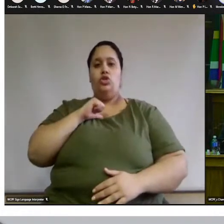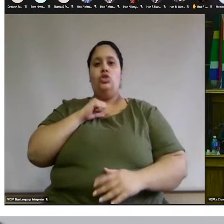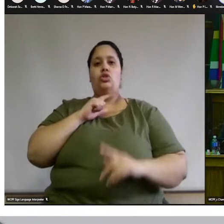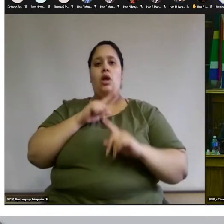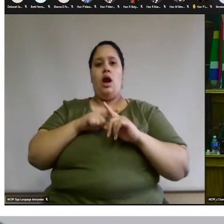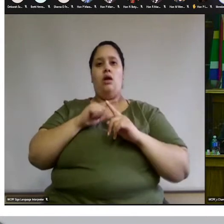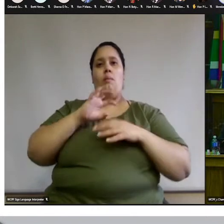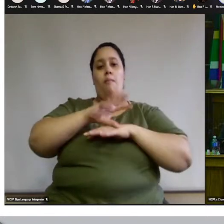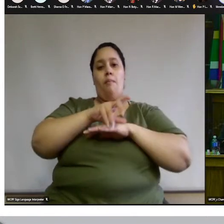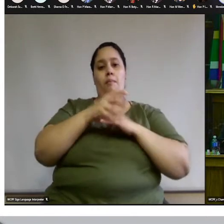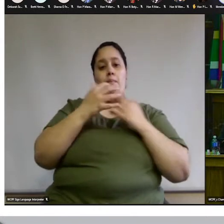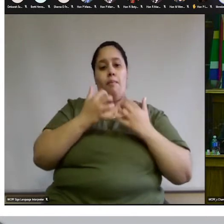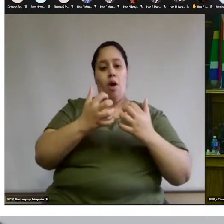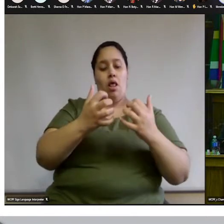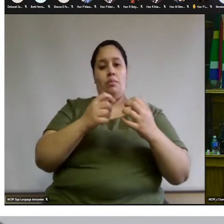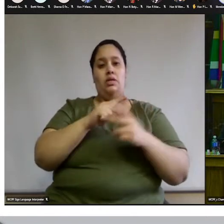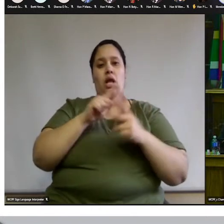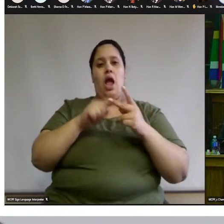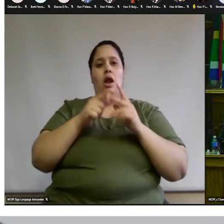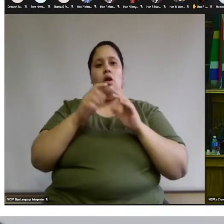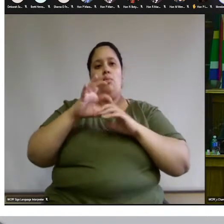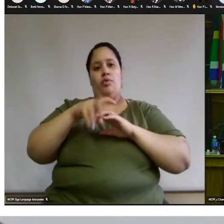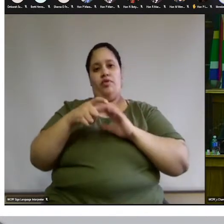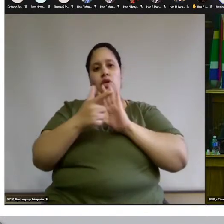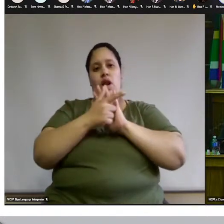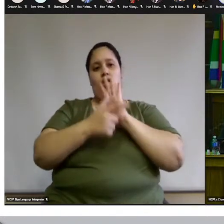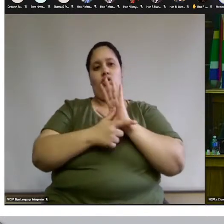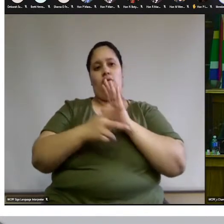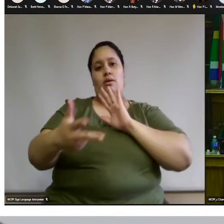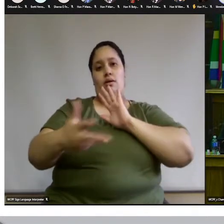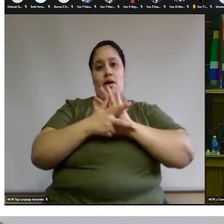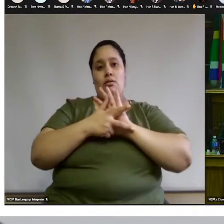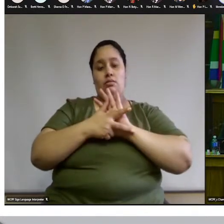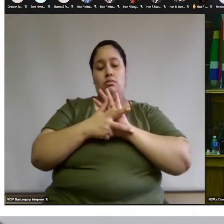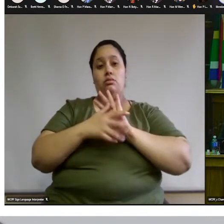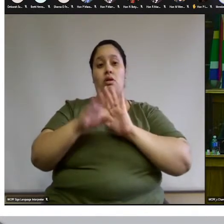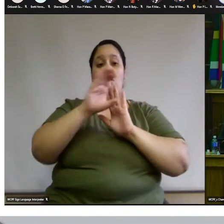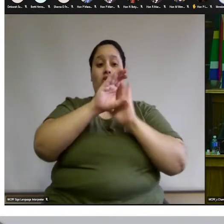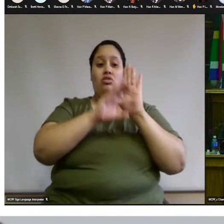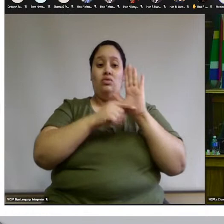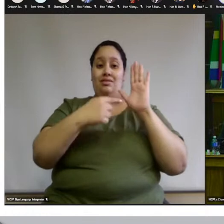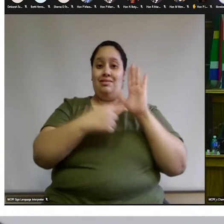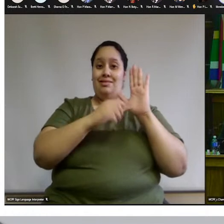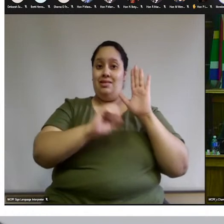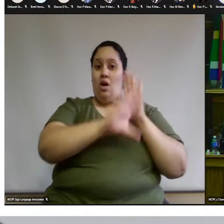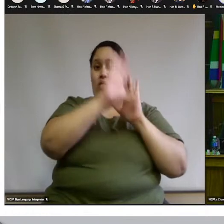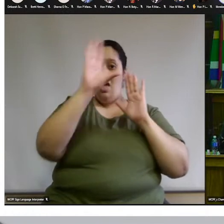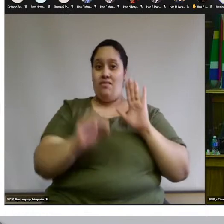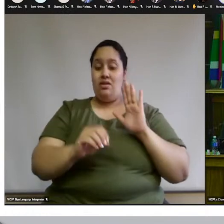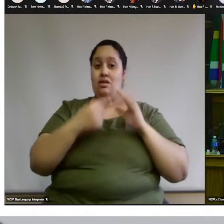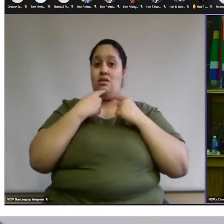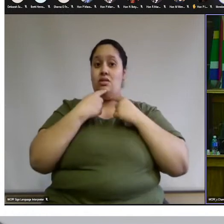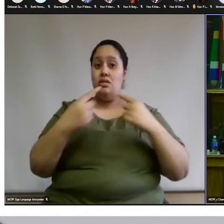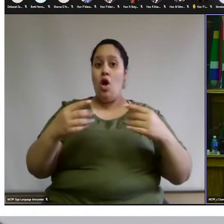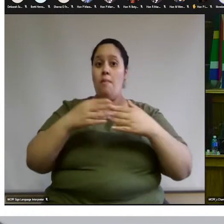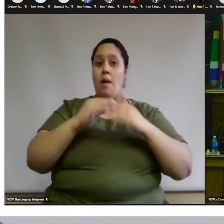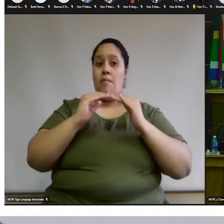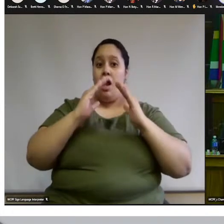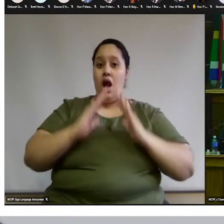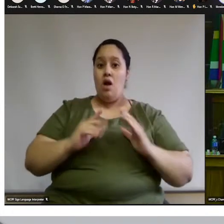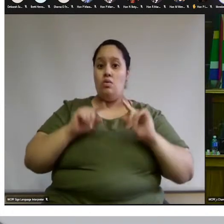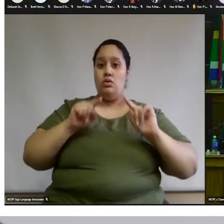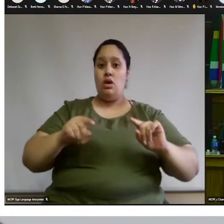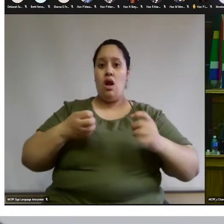Provincial Legislature Act. The Constitution of South Africa assures members of this House freedom of